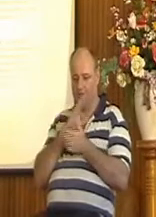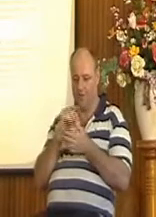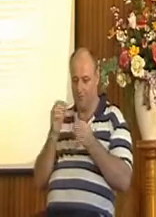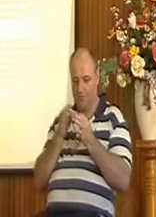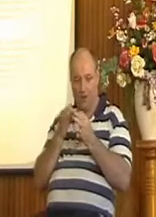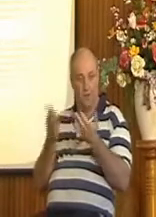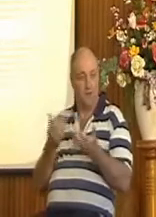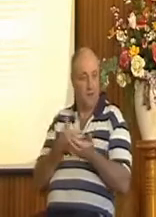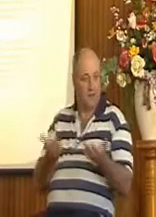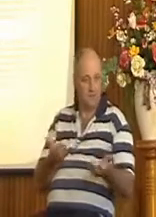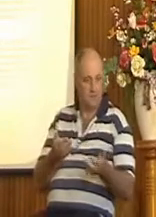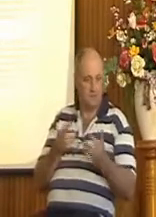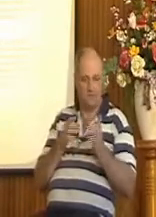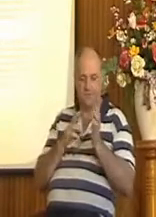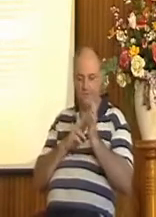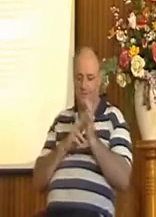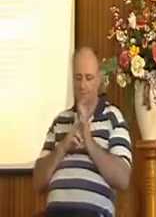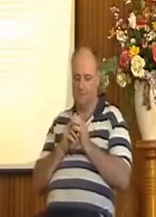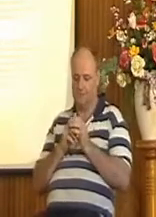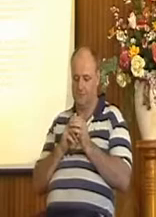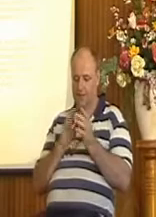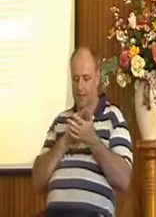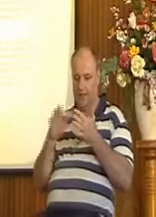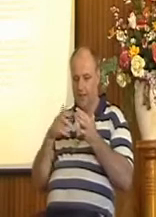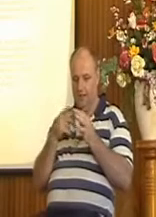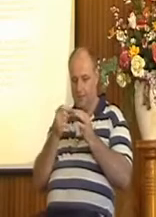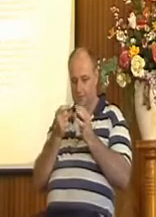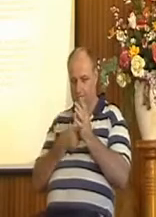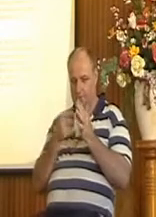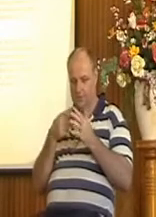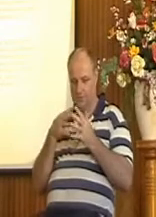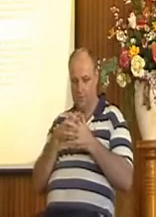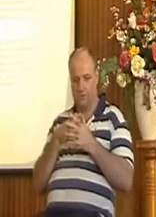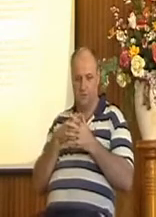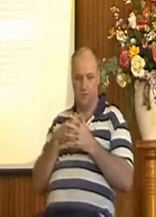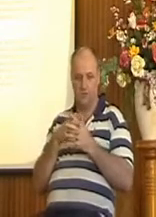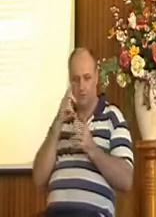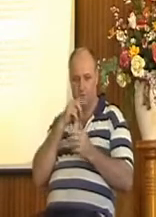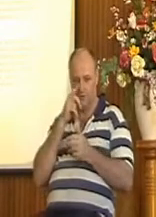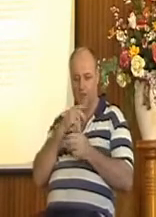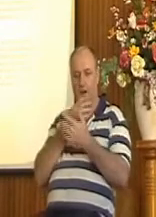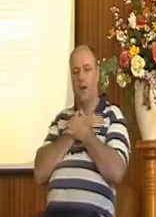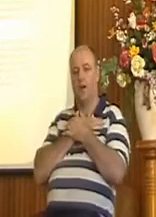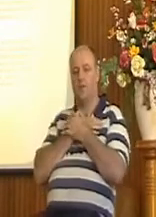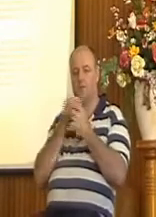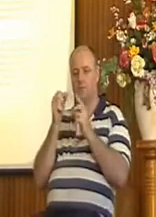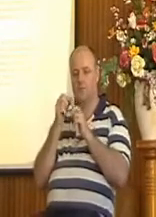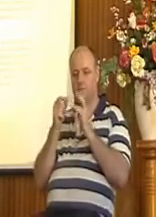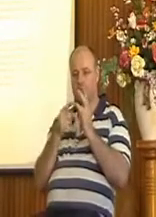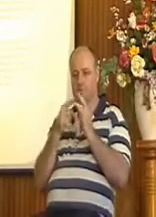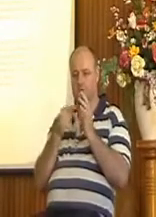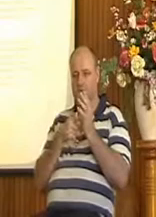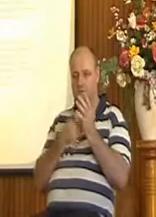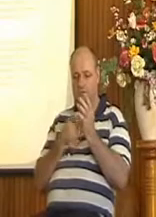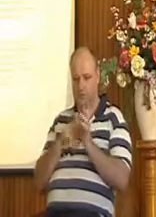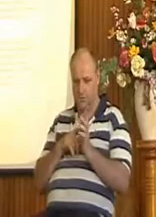AV, but it's there. The Hebrews went in for poetry strongly, not so much the